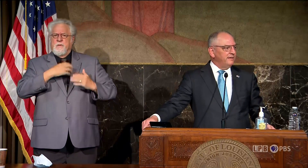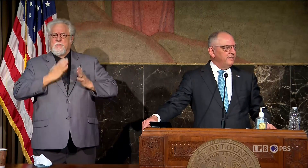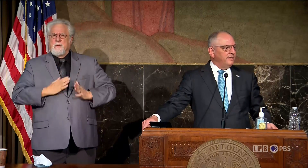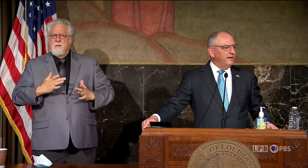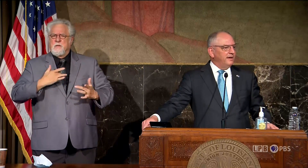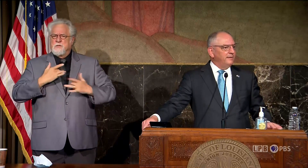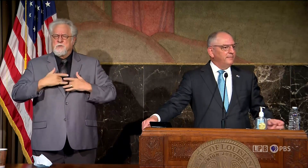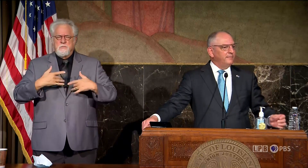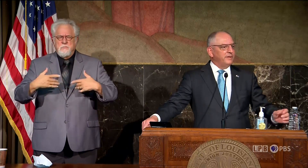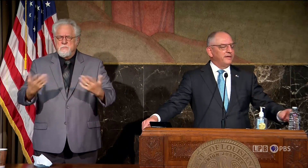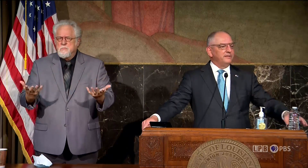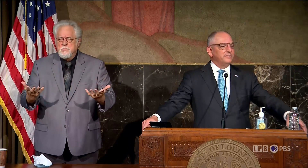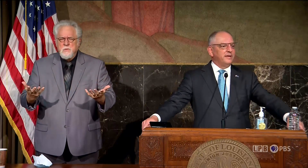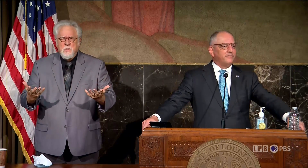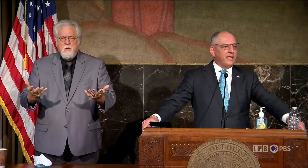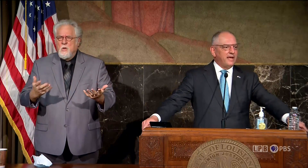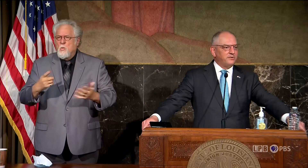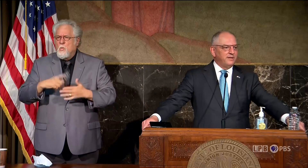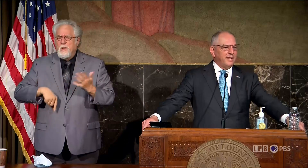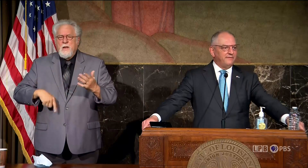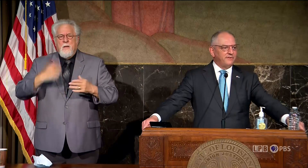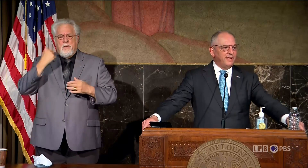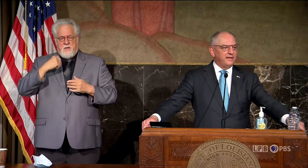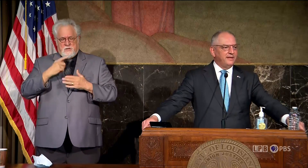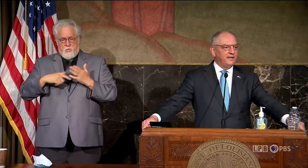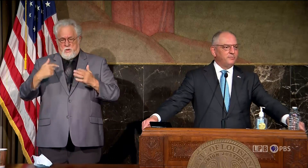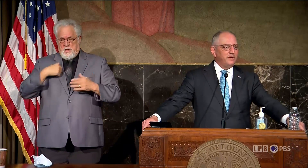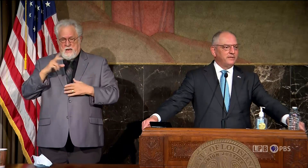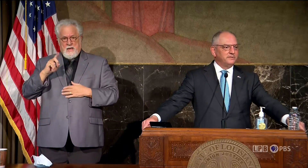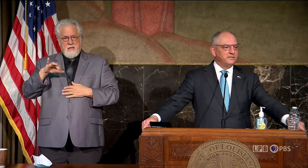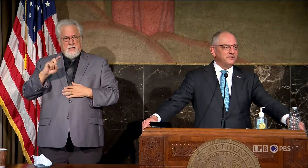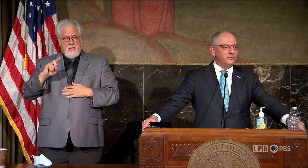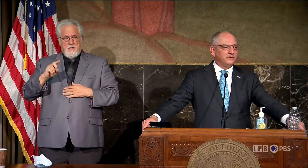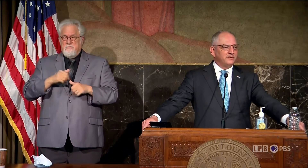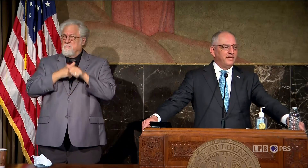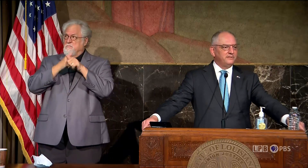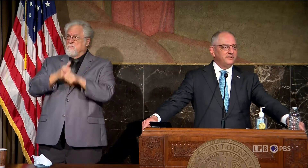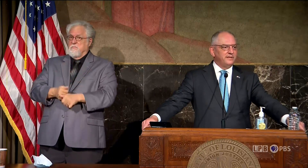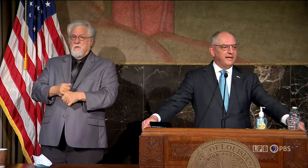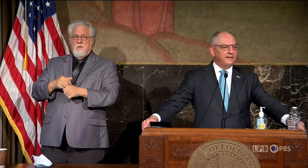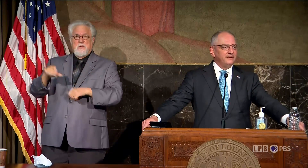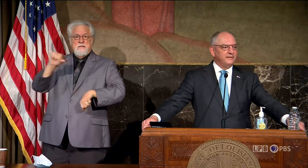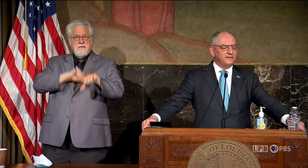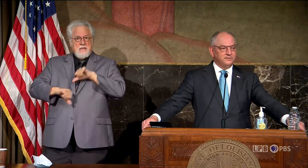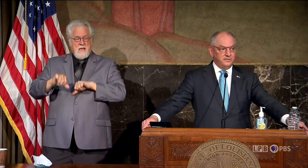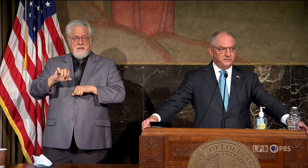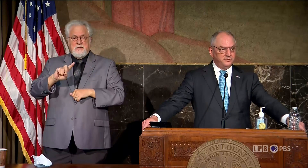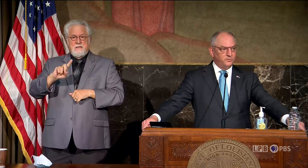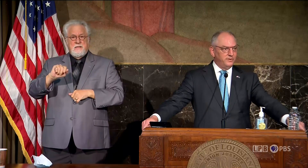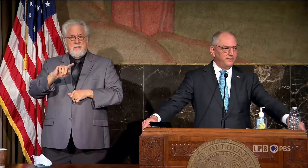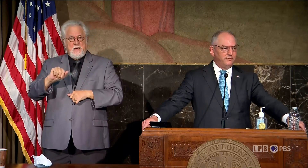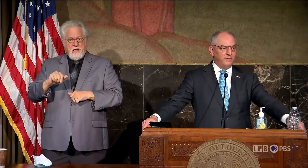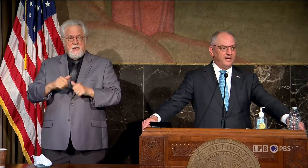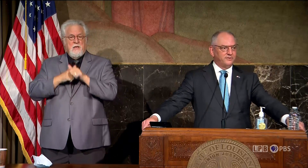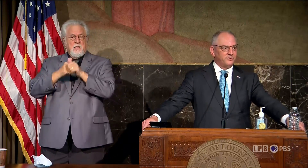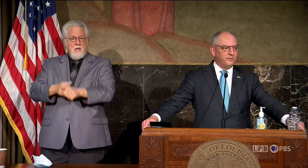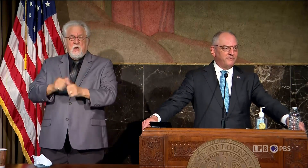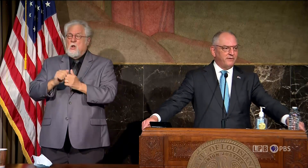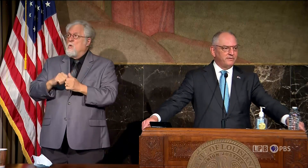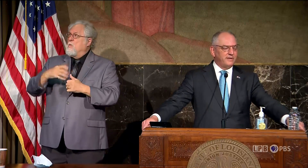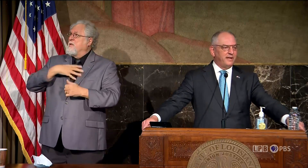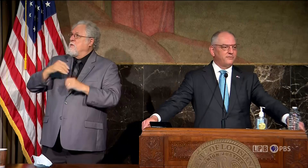about? Because every action that I've taken has been consistent with the science and the data, consistent with the White